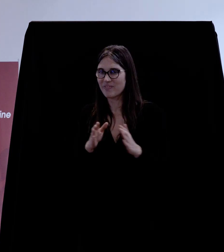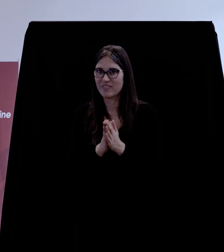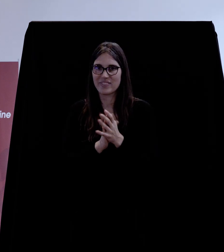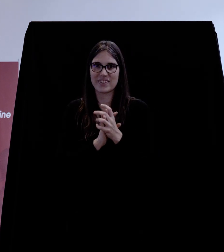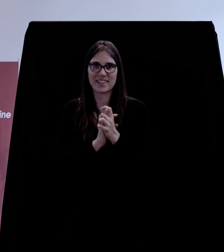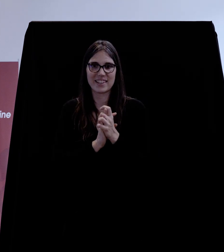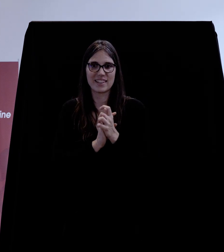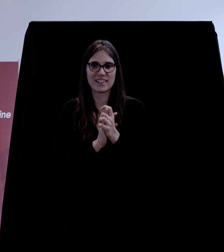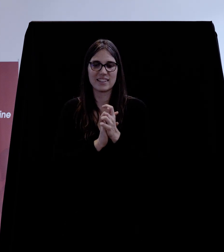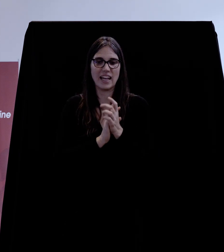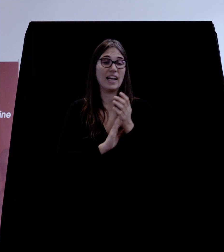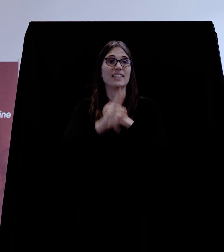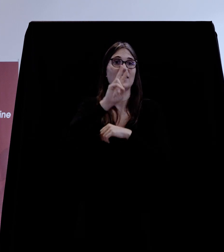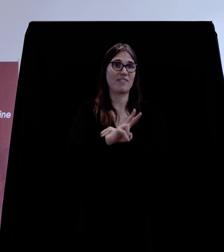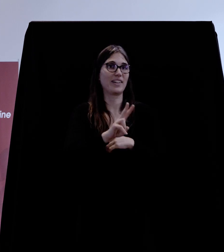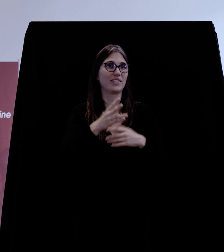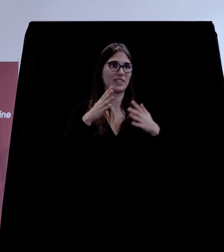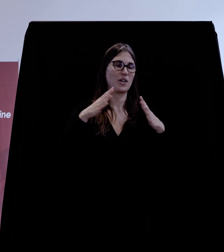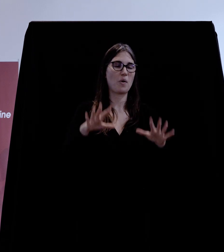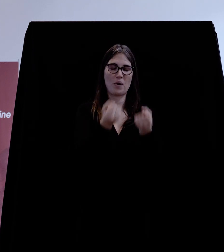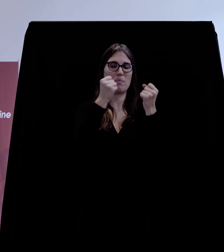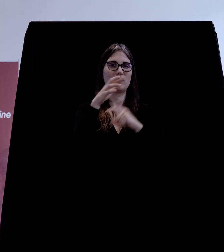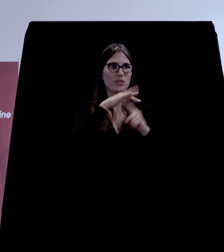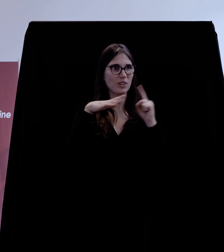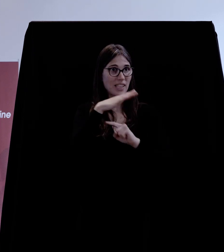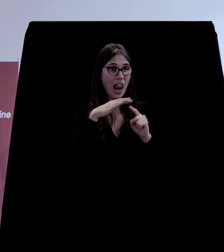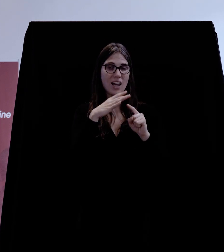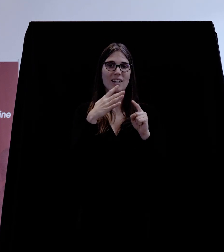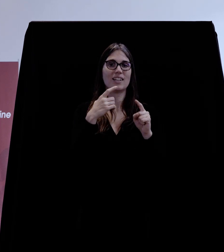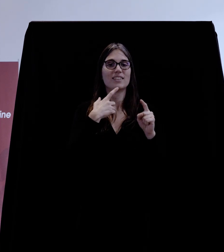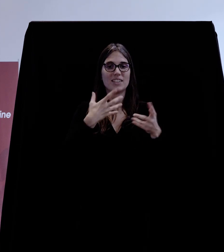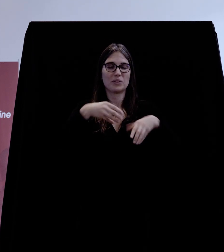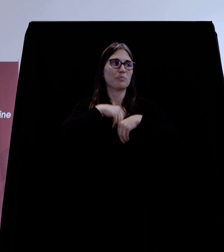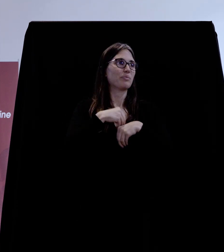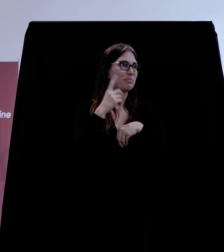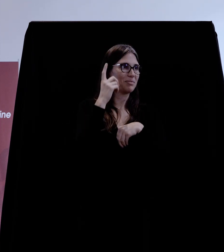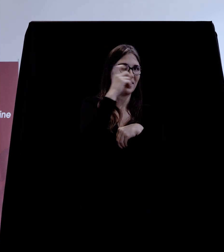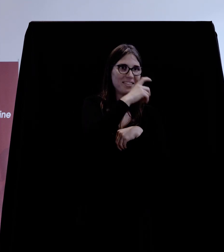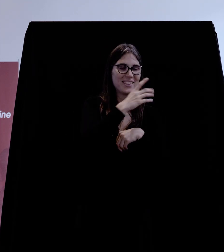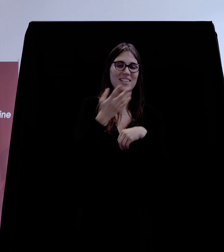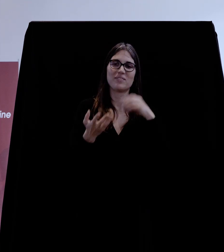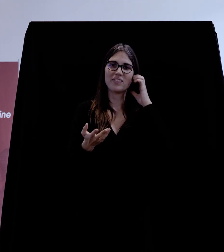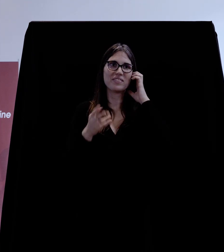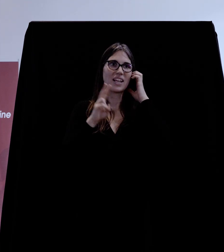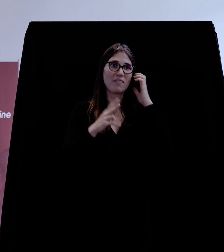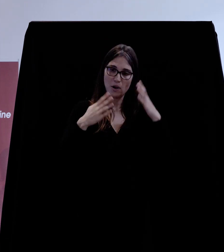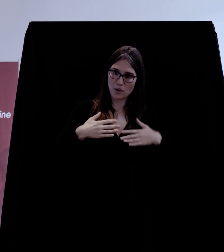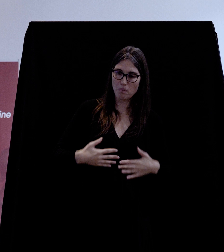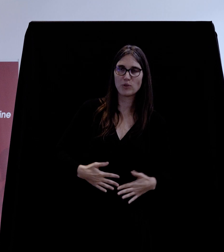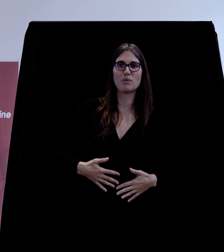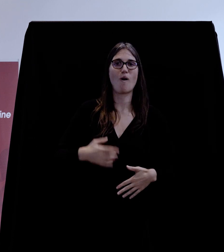along with other people. Okay, repetitive behaviors. We talked about that a little bit, like the eye flicking or doing something over and over and over